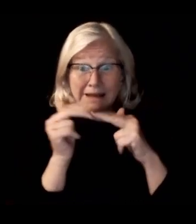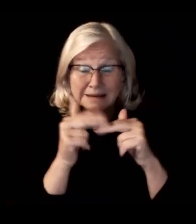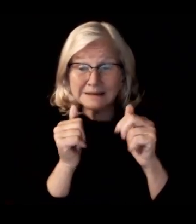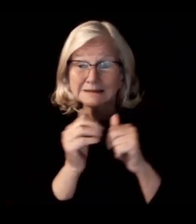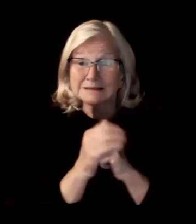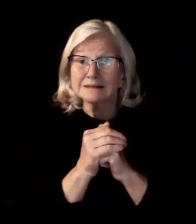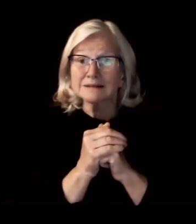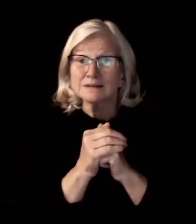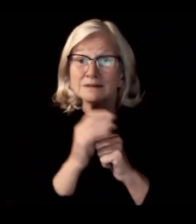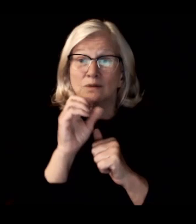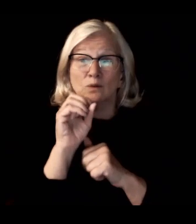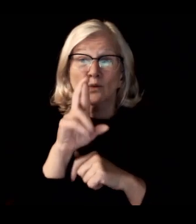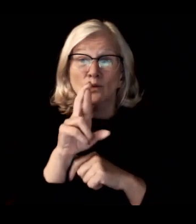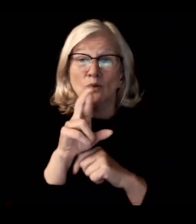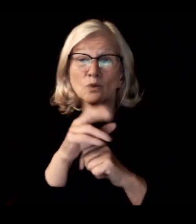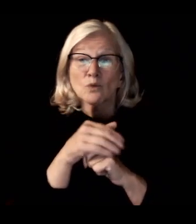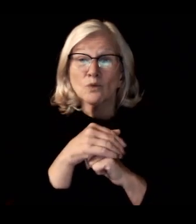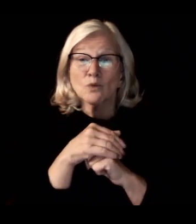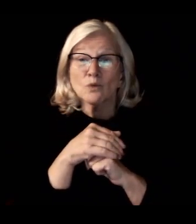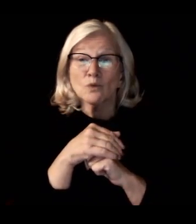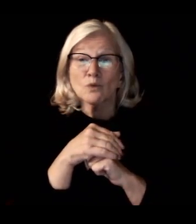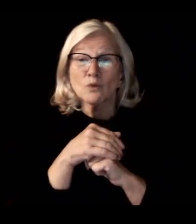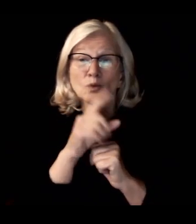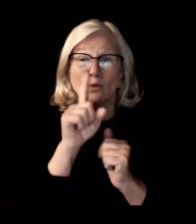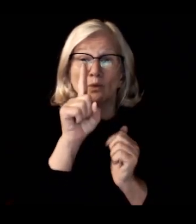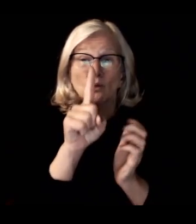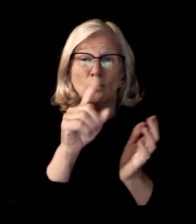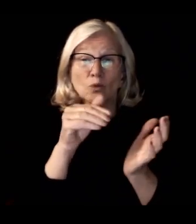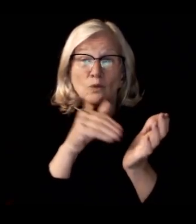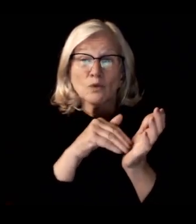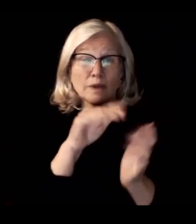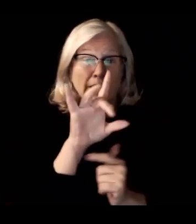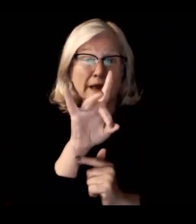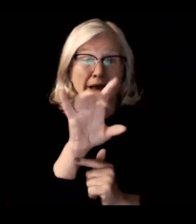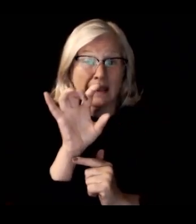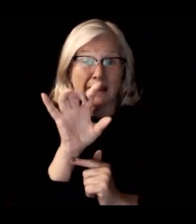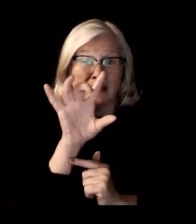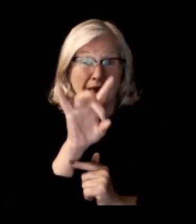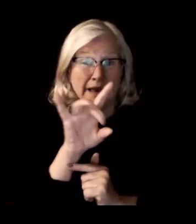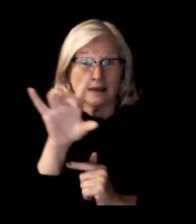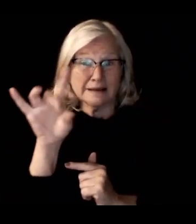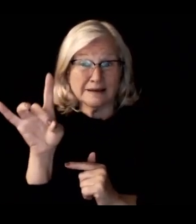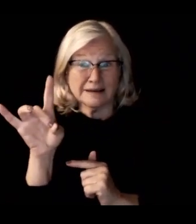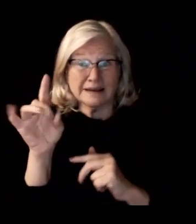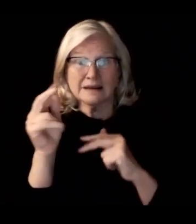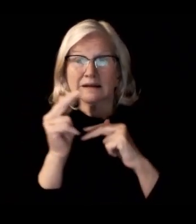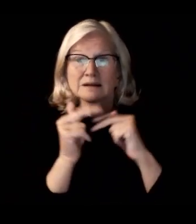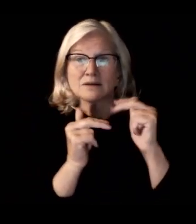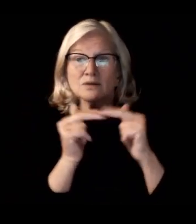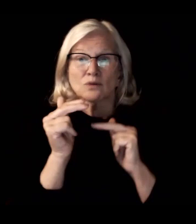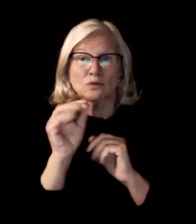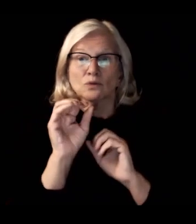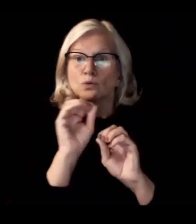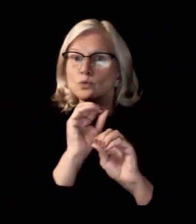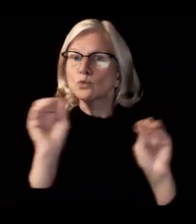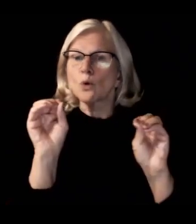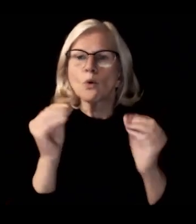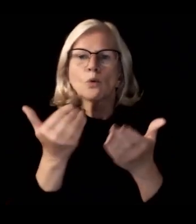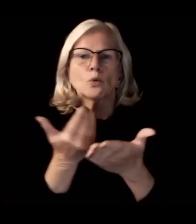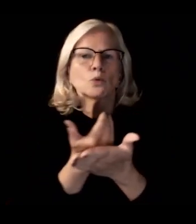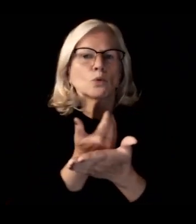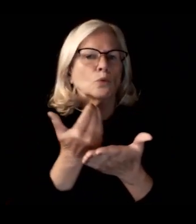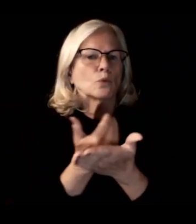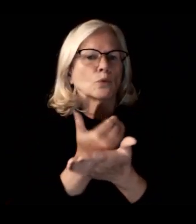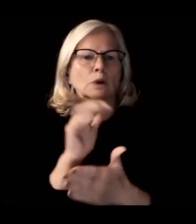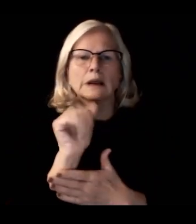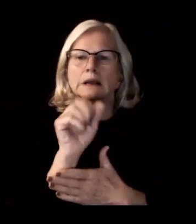of 1,688 facilities, have not had any new cases in the last 28 days, which is similar to